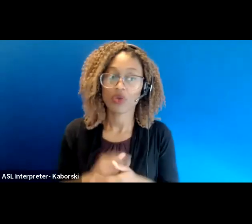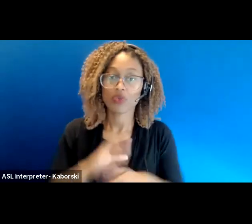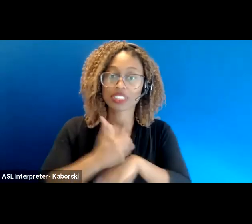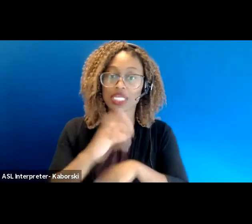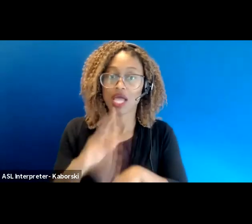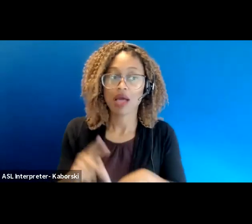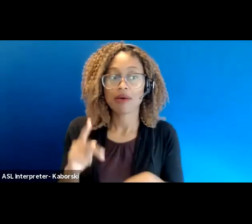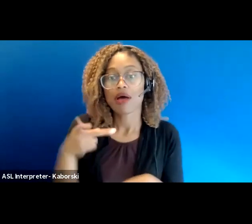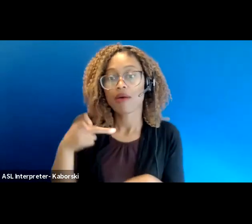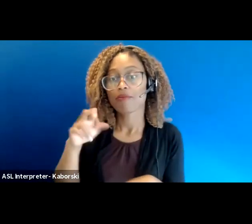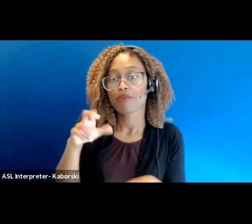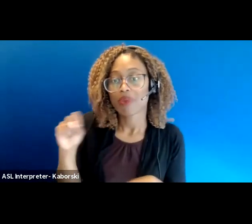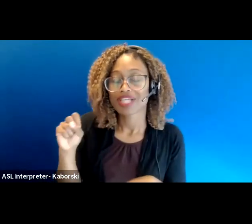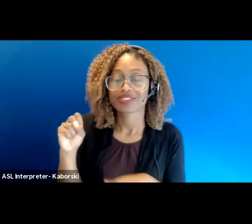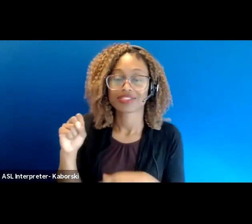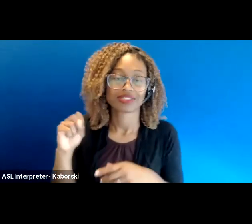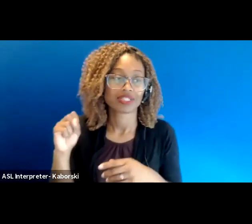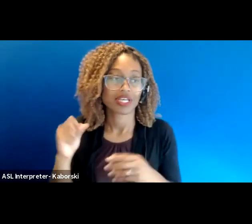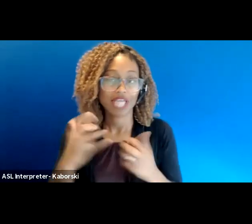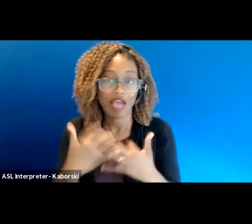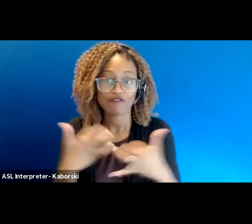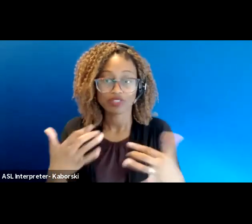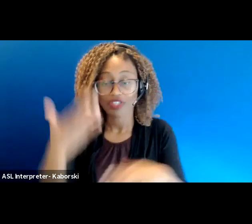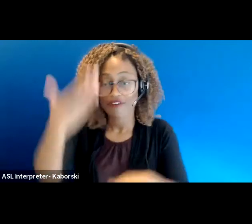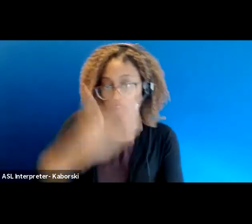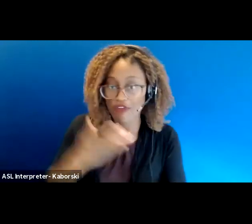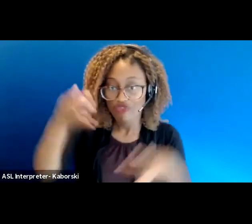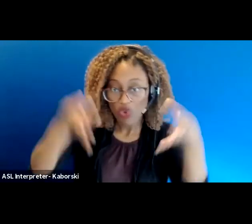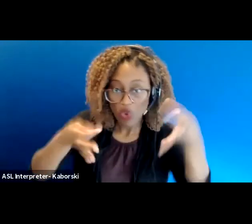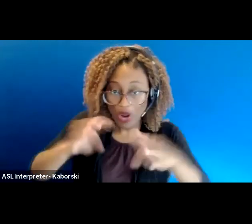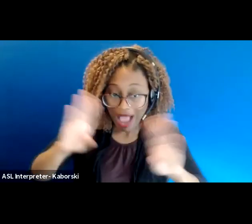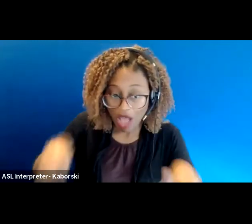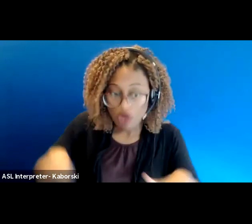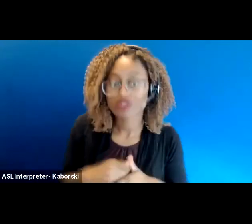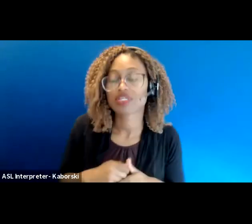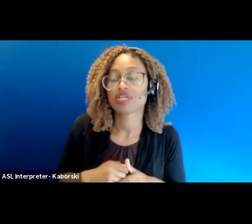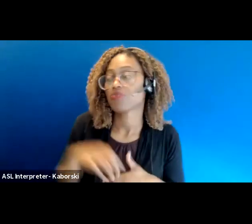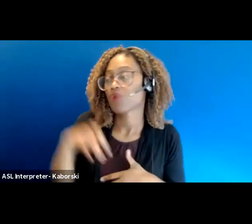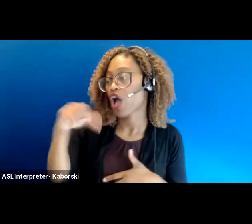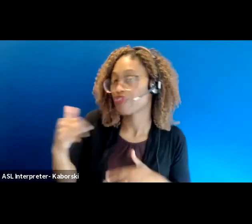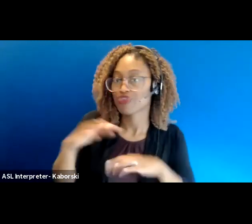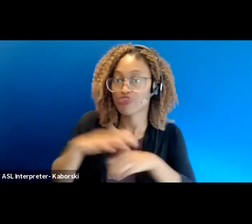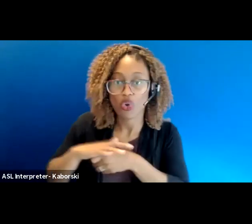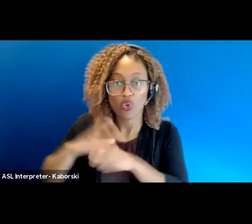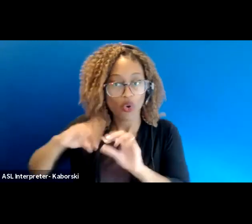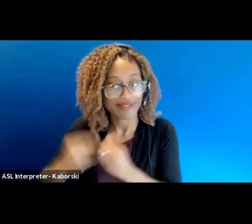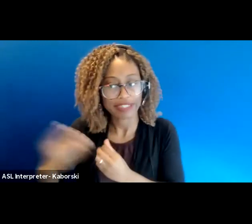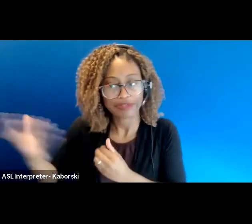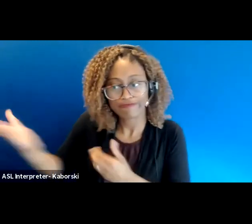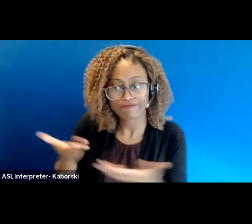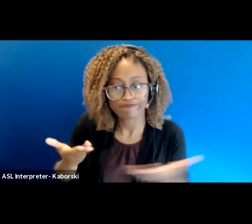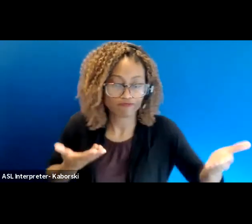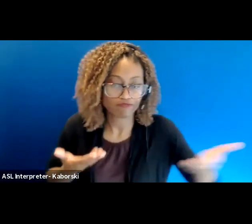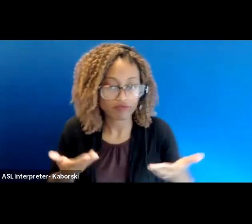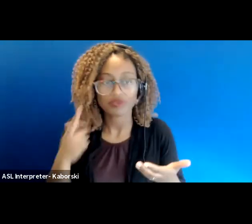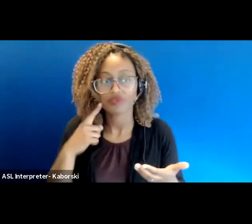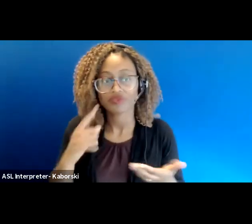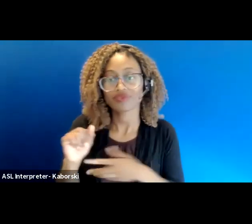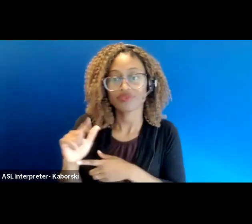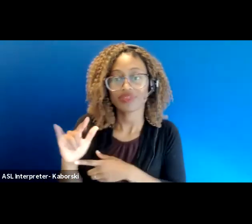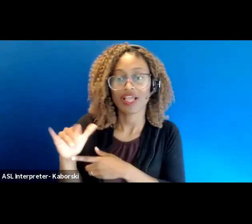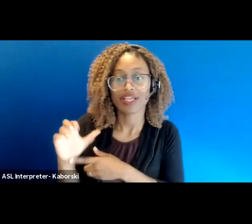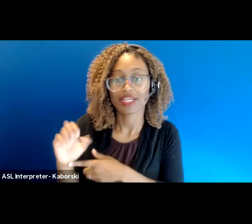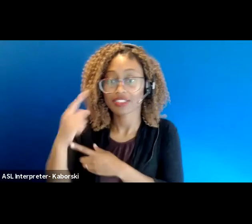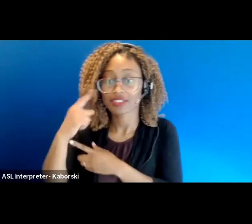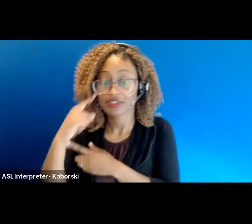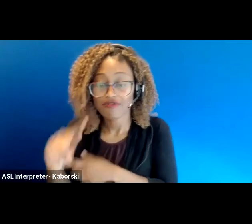front of the courthouse. We worked with other local organizations, the Alliance for Black